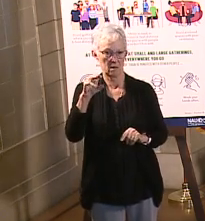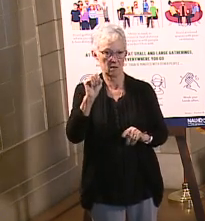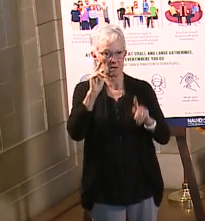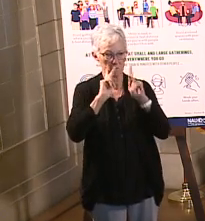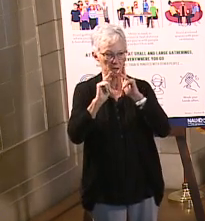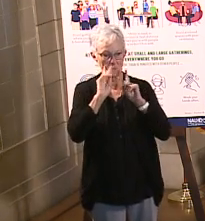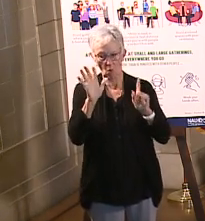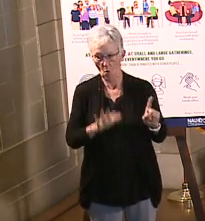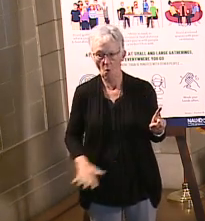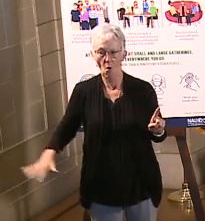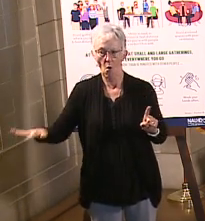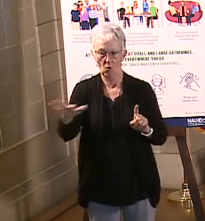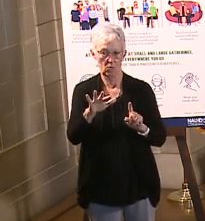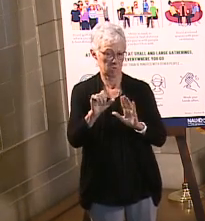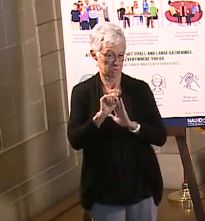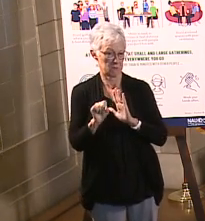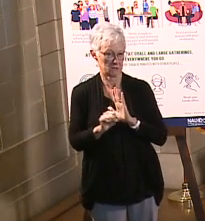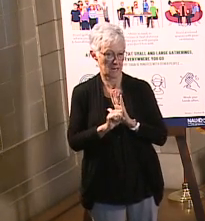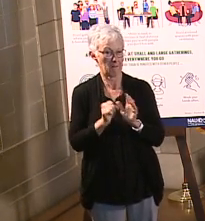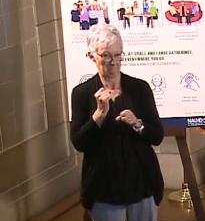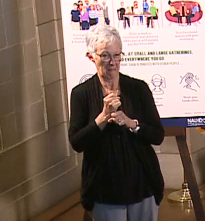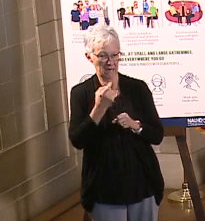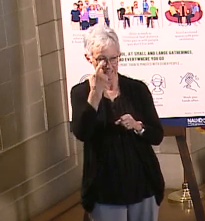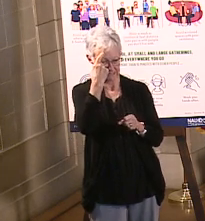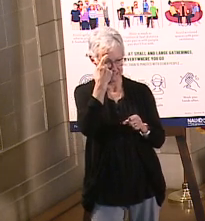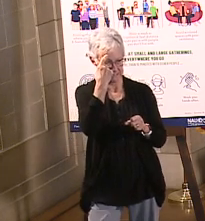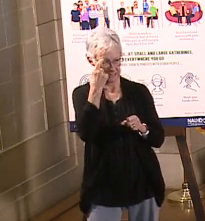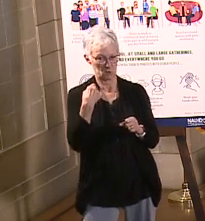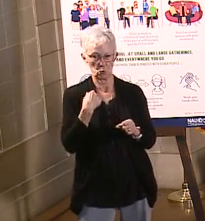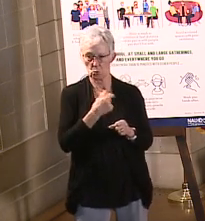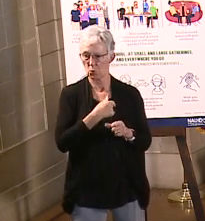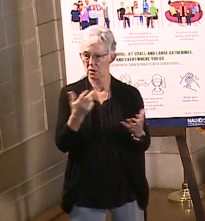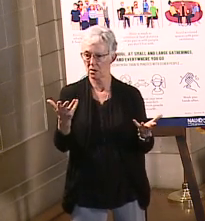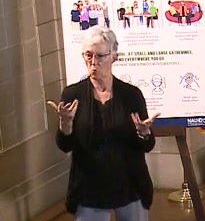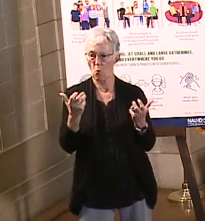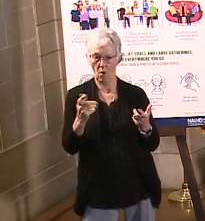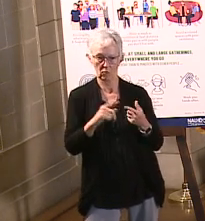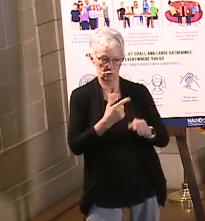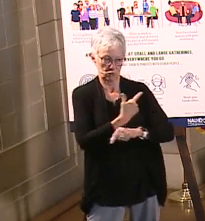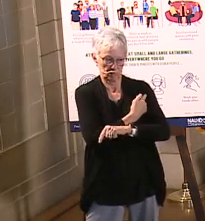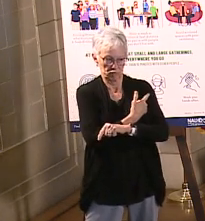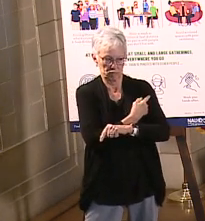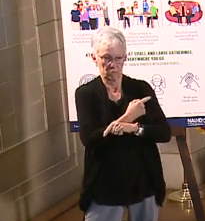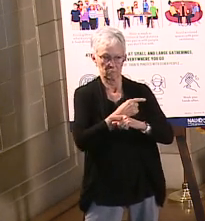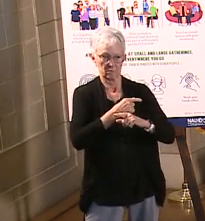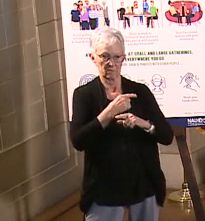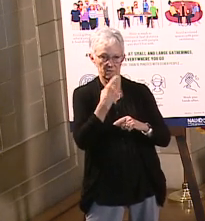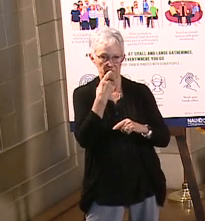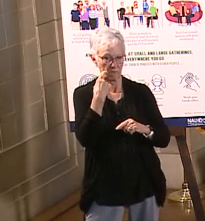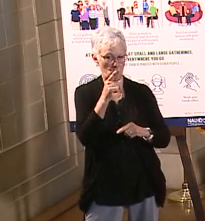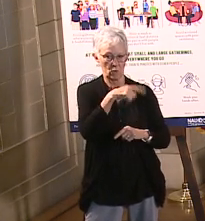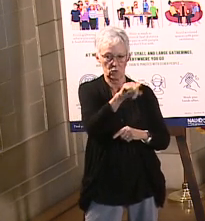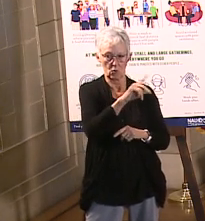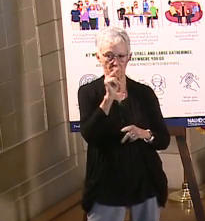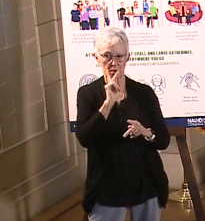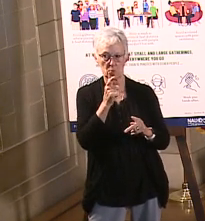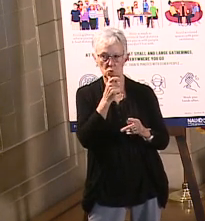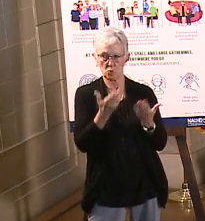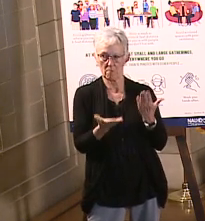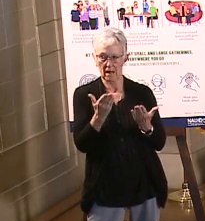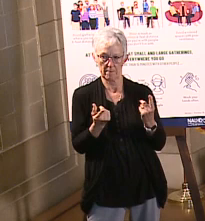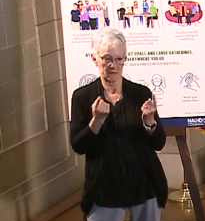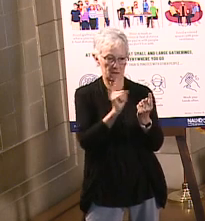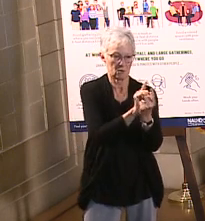making, and makes a lot of sense. Again, we're really targeting people who have that direct interface with people who may be coronavirus positive. So that's